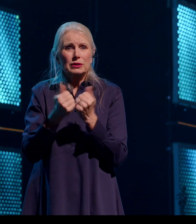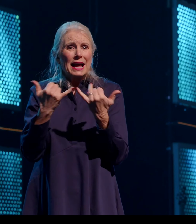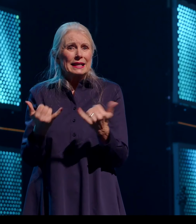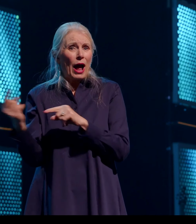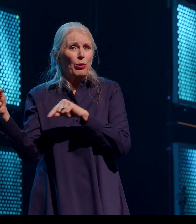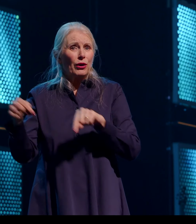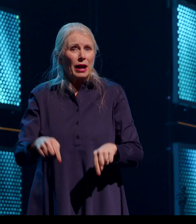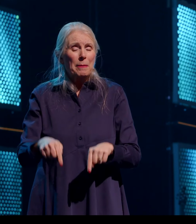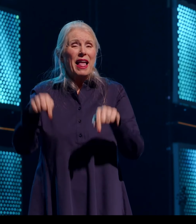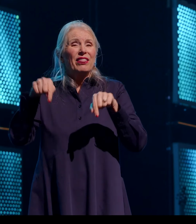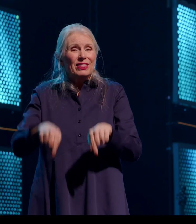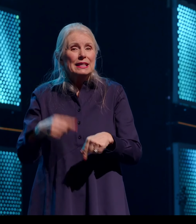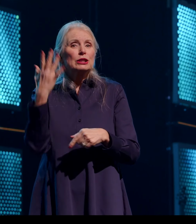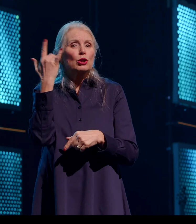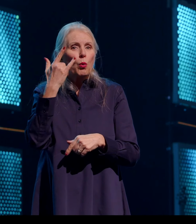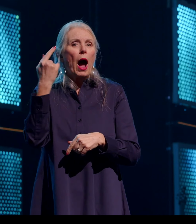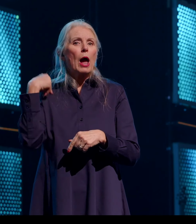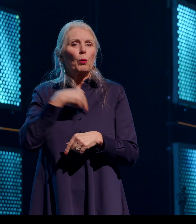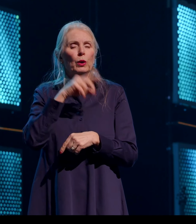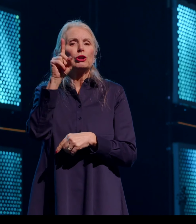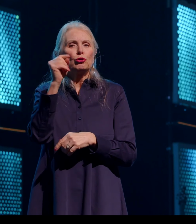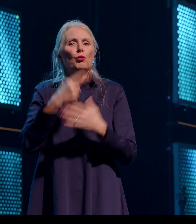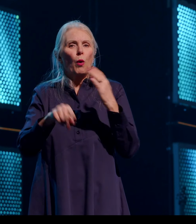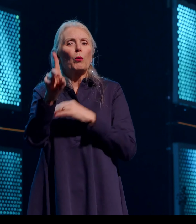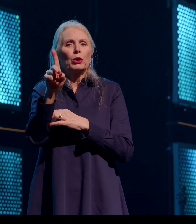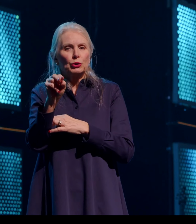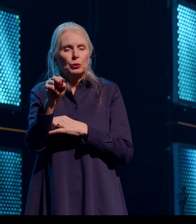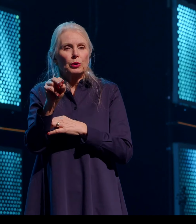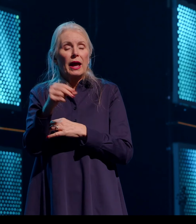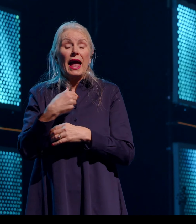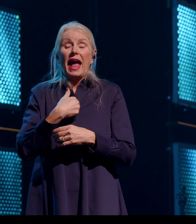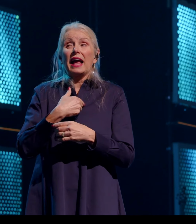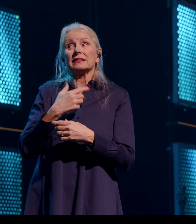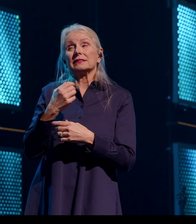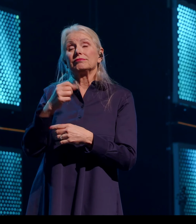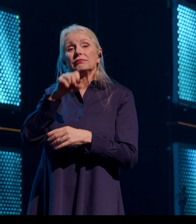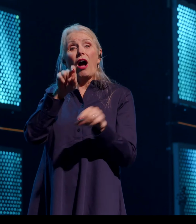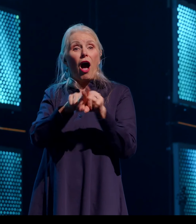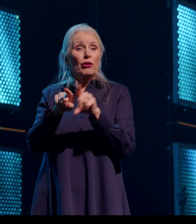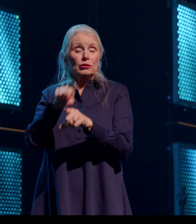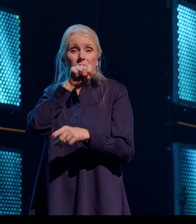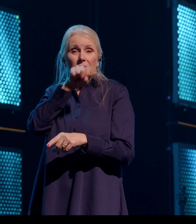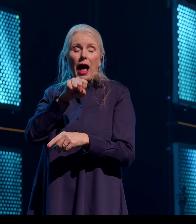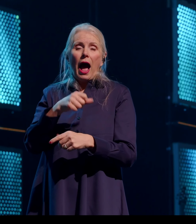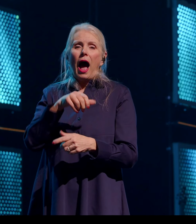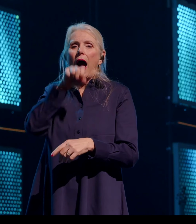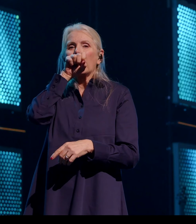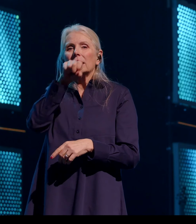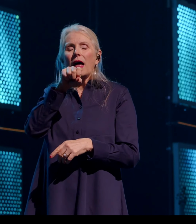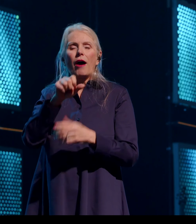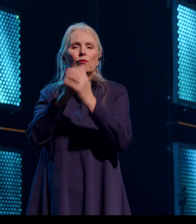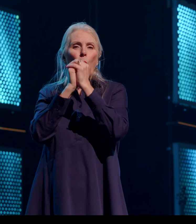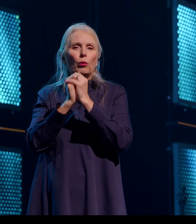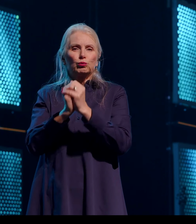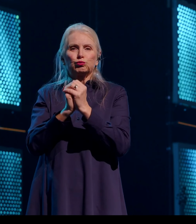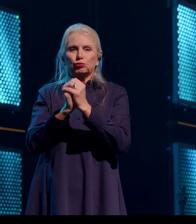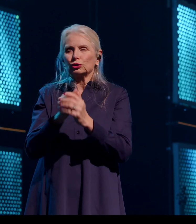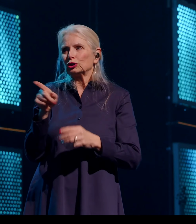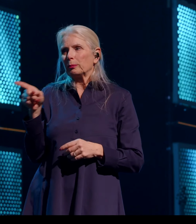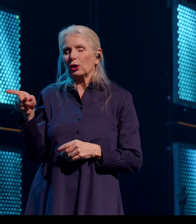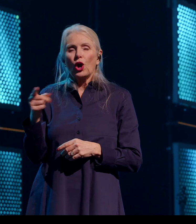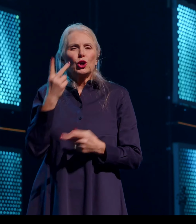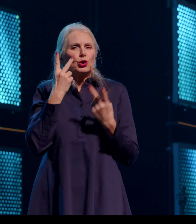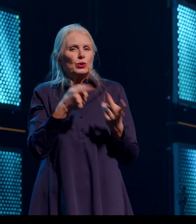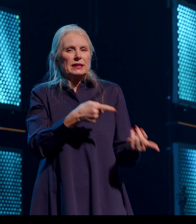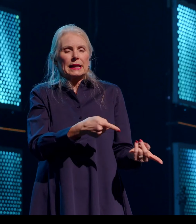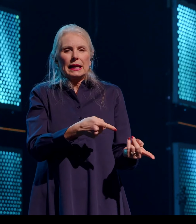and this is why we do what we're doing. And the other thing I love about you, Kendall, I love watching you worship. You'll see him down